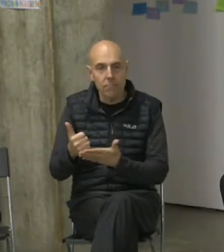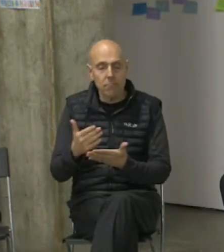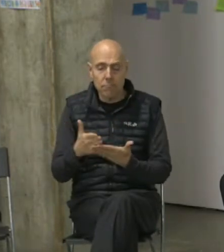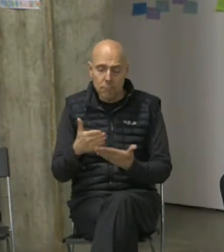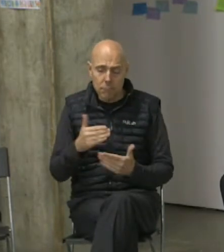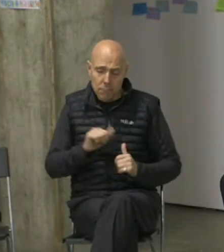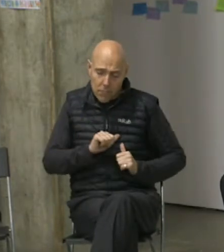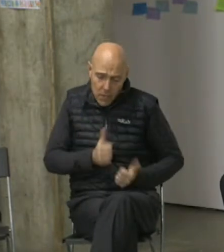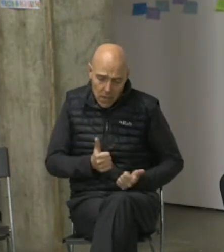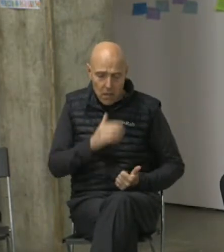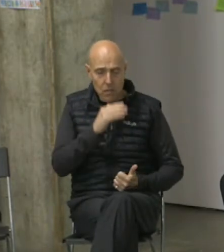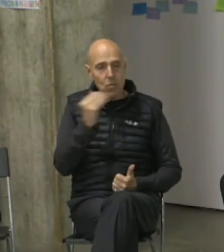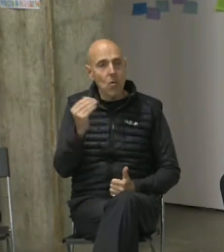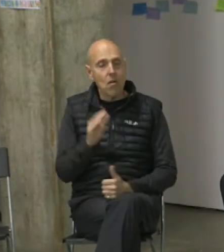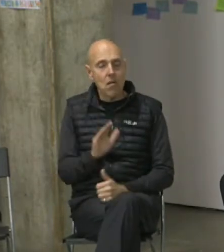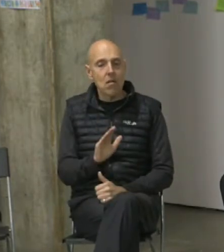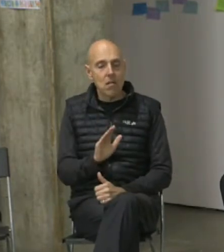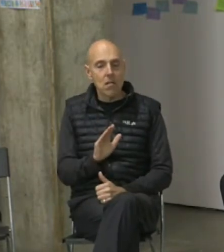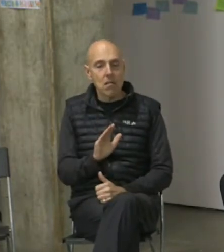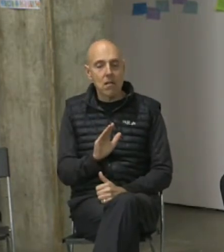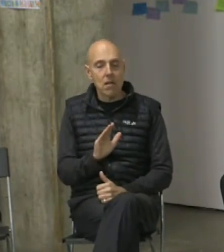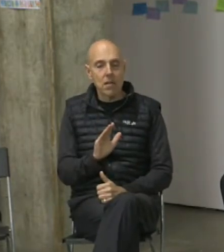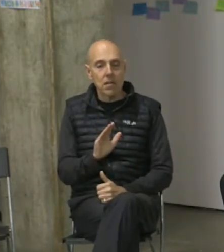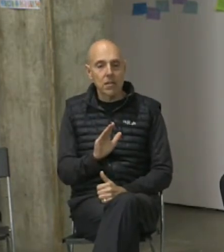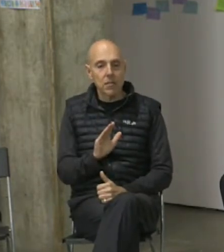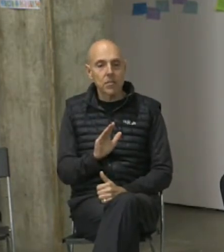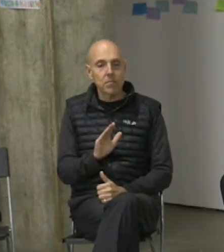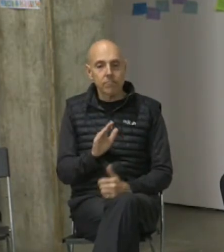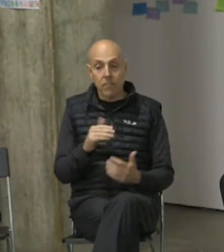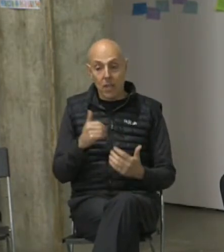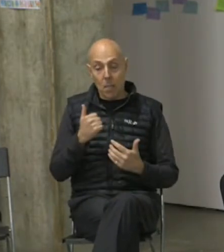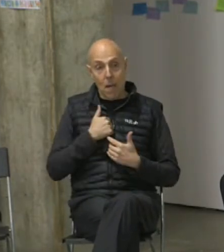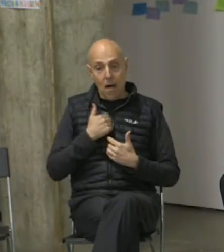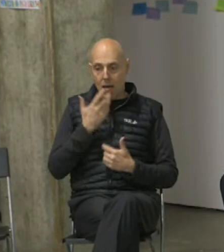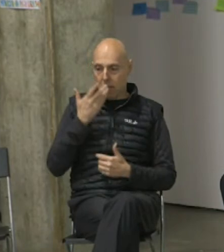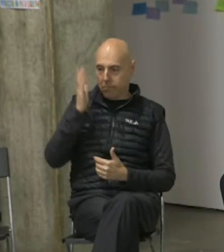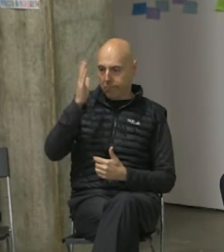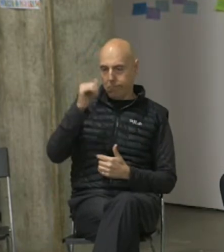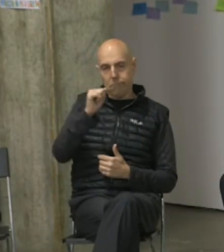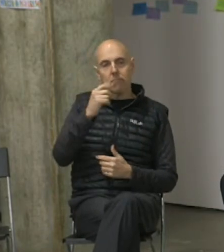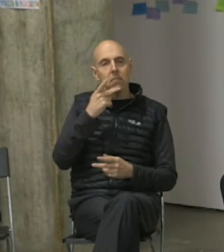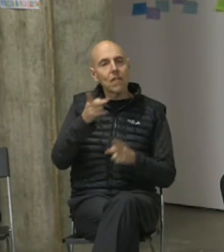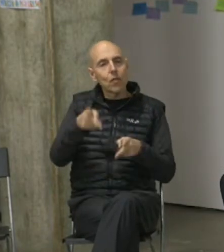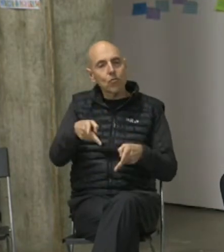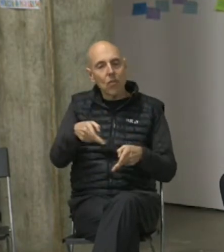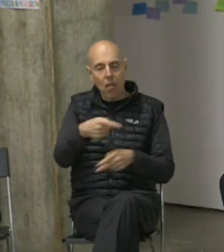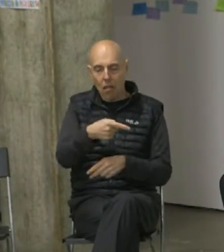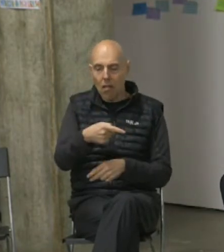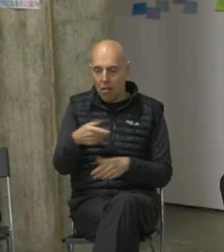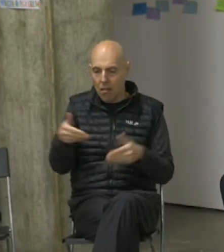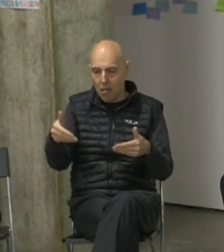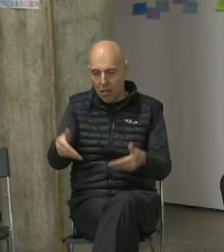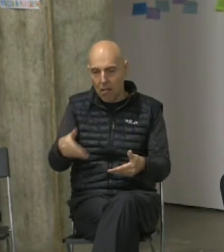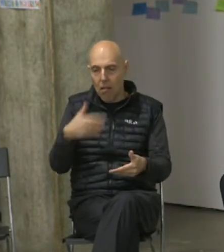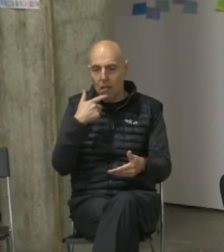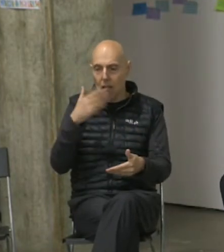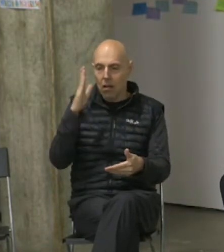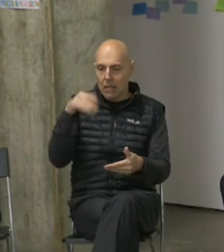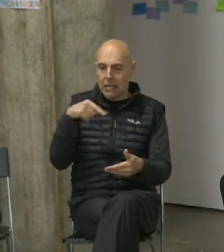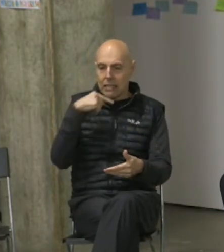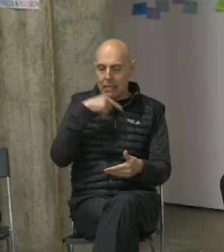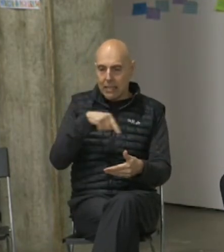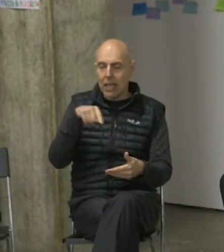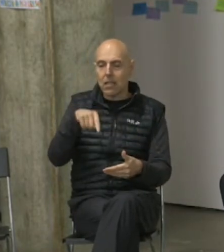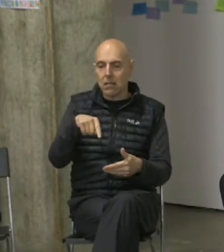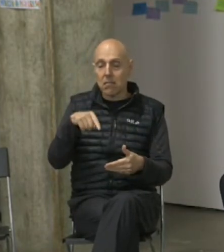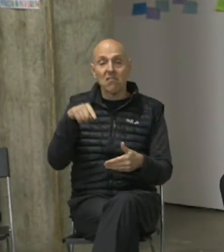soul I've ever known. In the eulogy I gave at her funeral, I described her as the sun and that